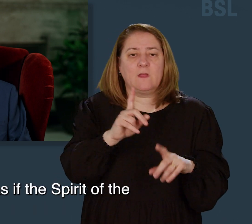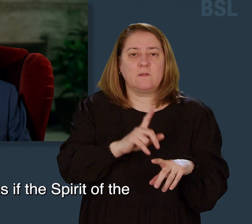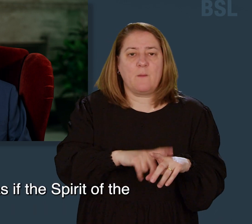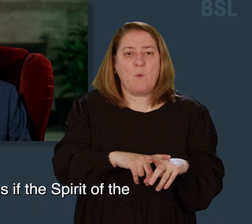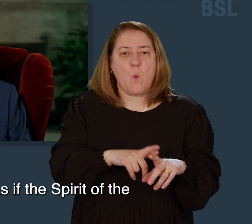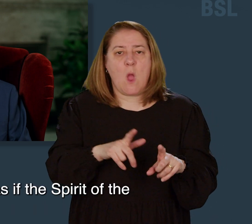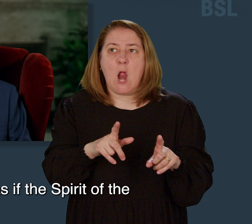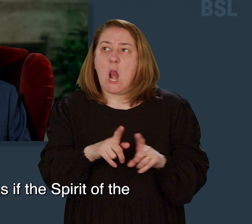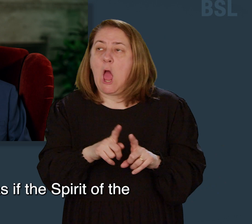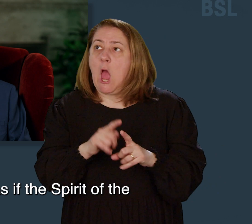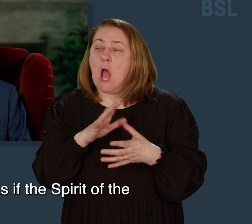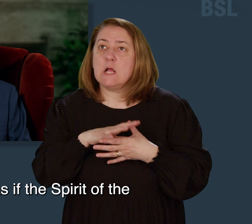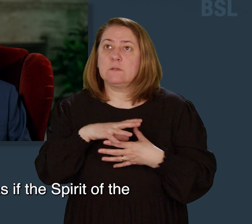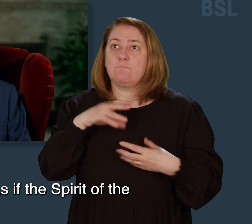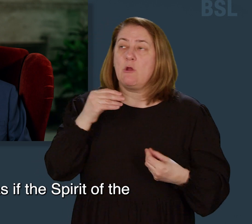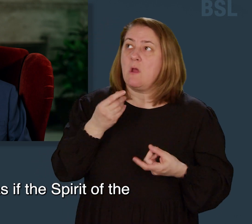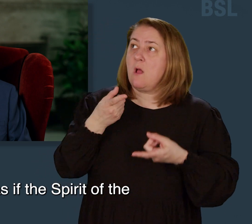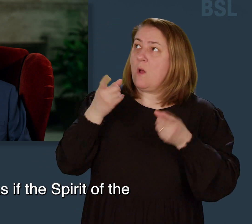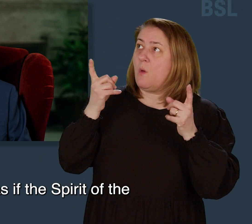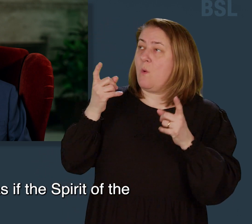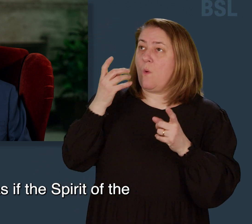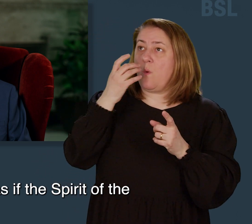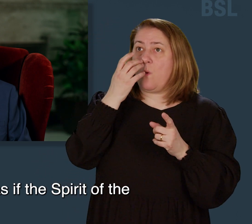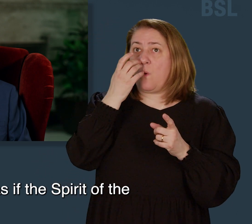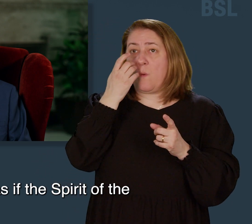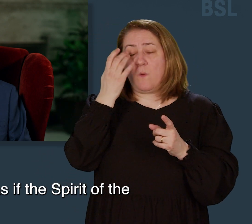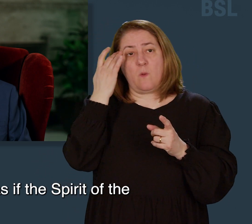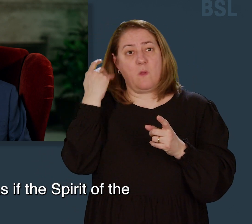At that moment, it was as if the Spirit